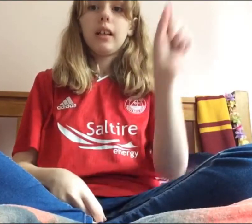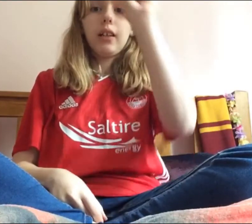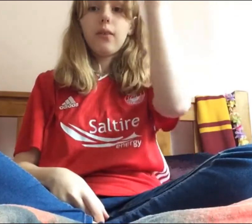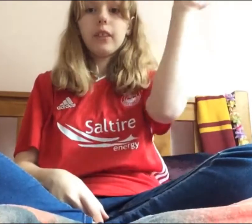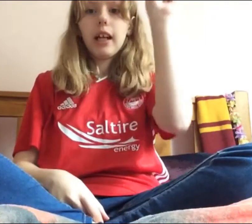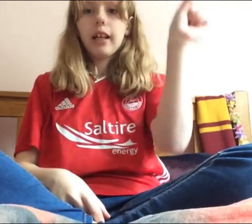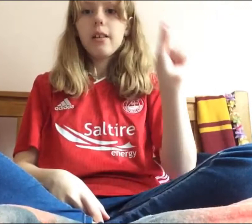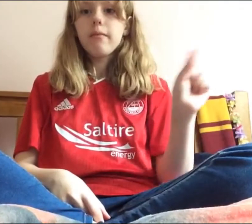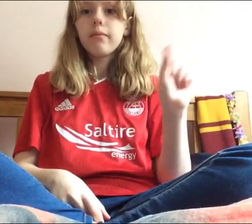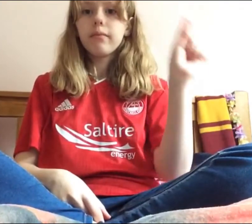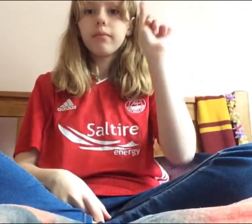a fly.